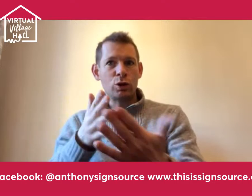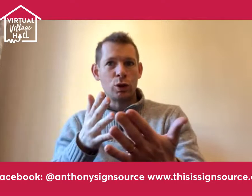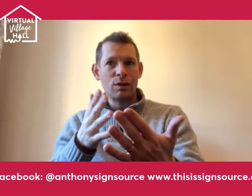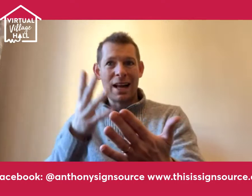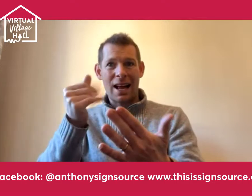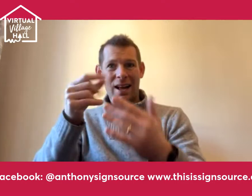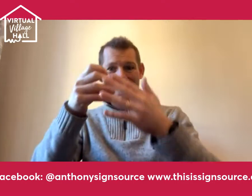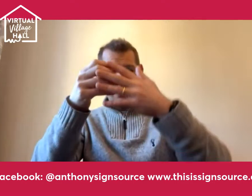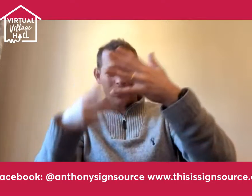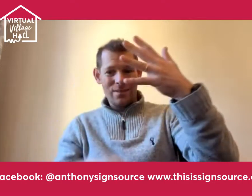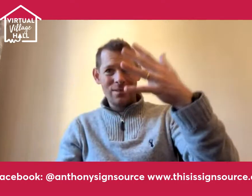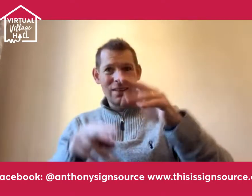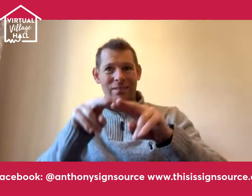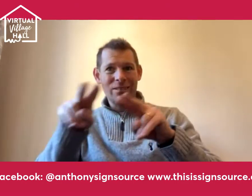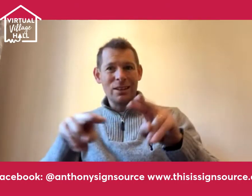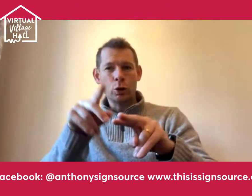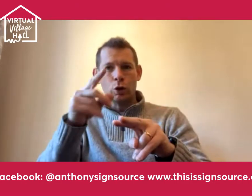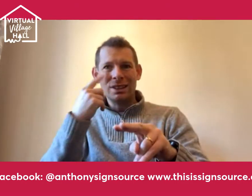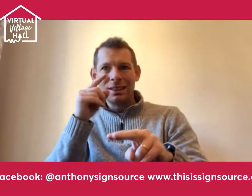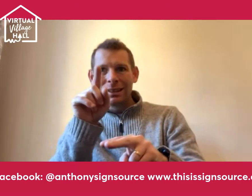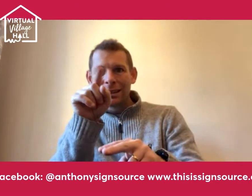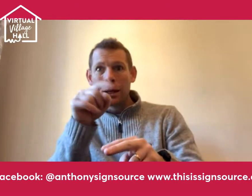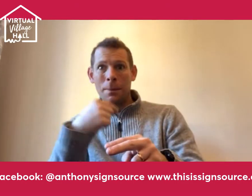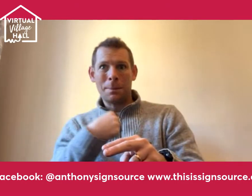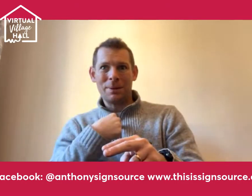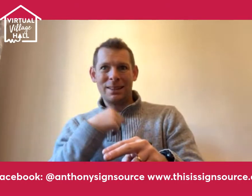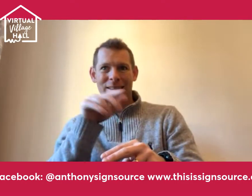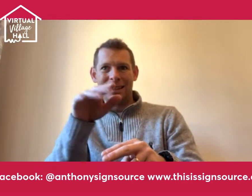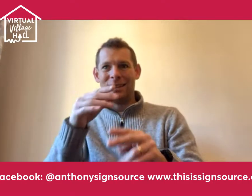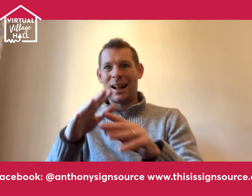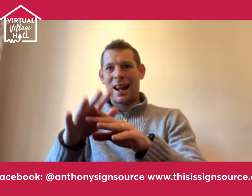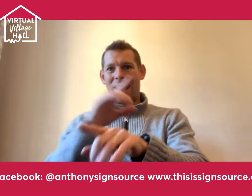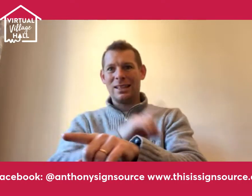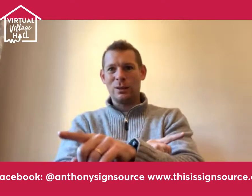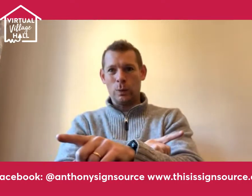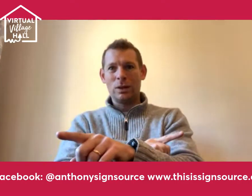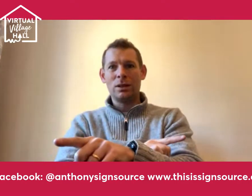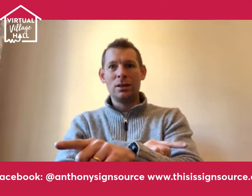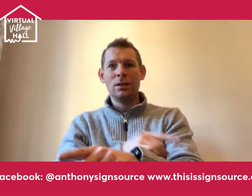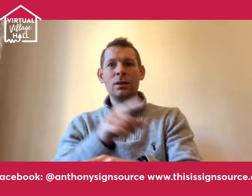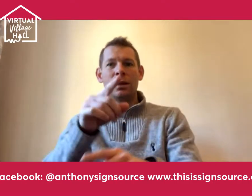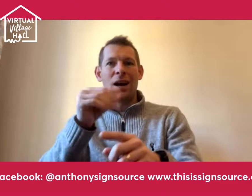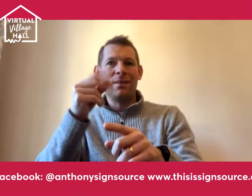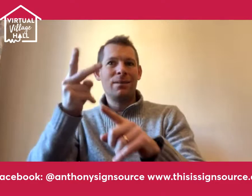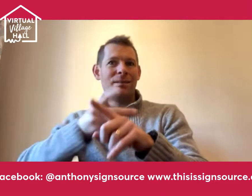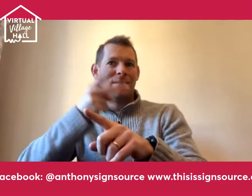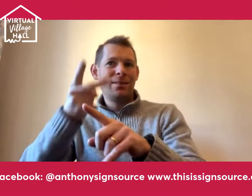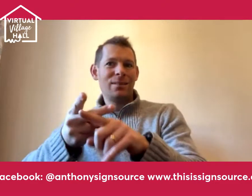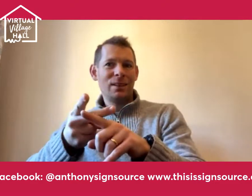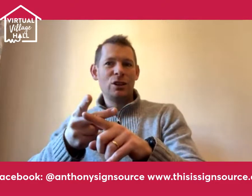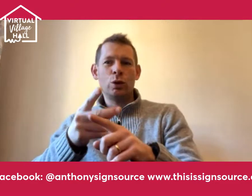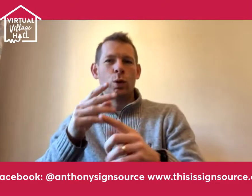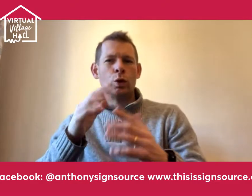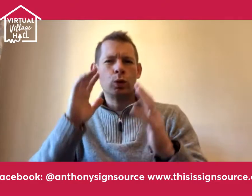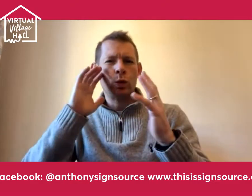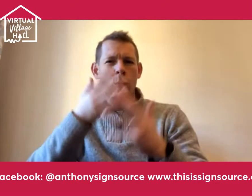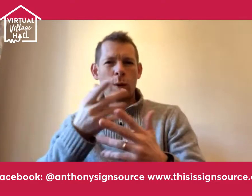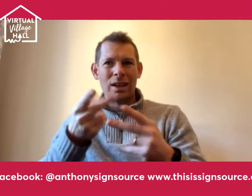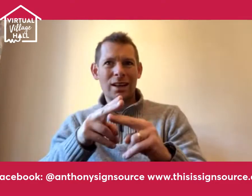Royal Voluntary Service Facebook page. There should be videos there. So if you click on last week's BSL session, then you